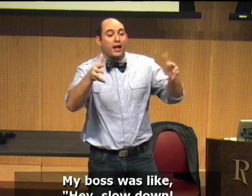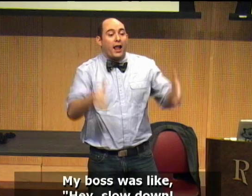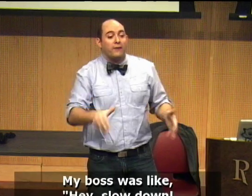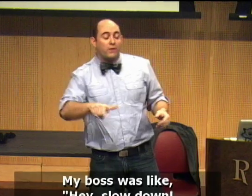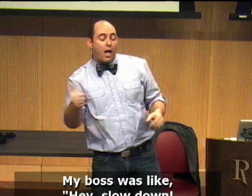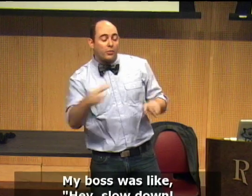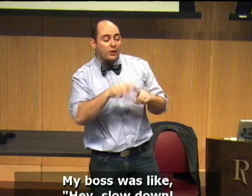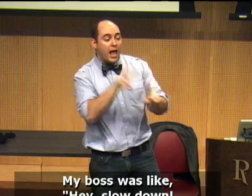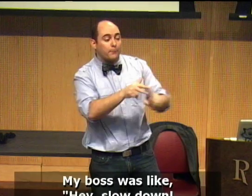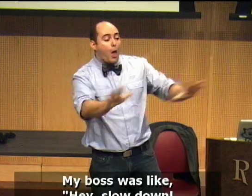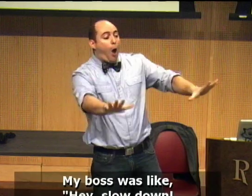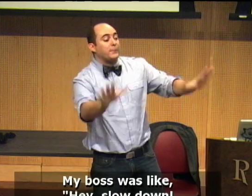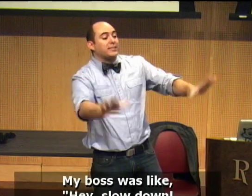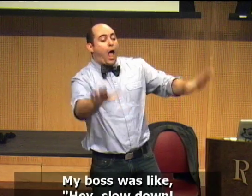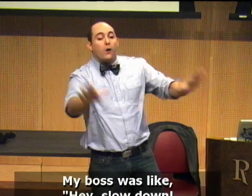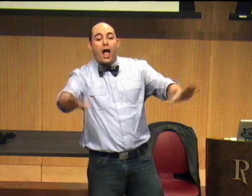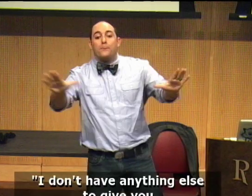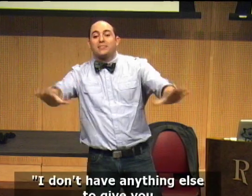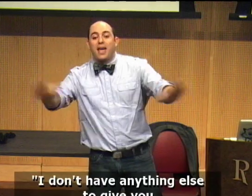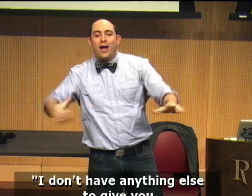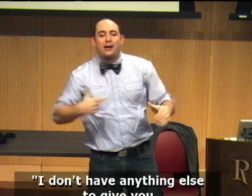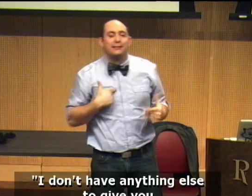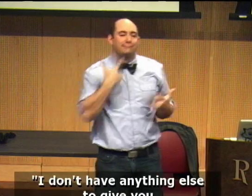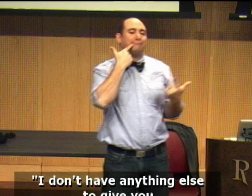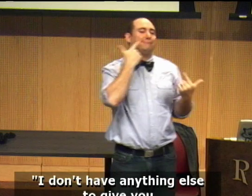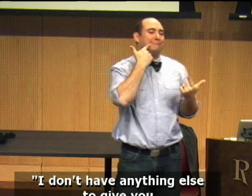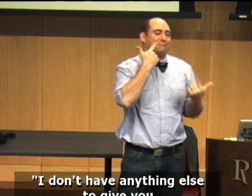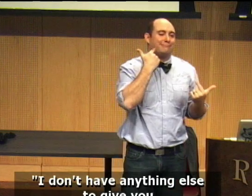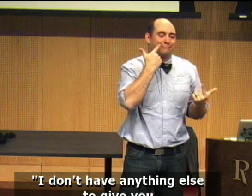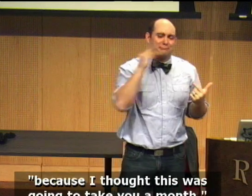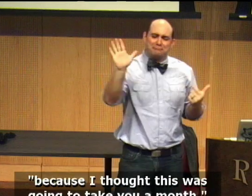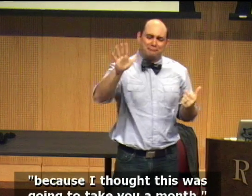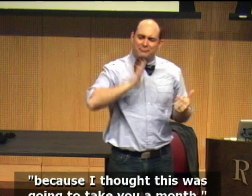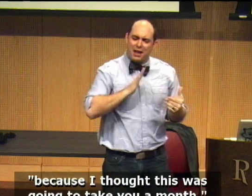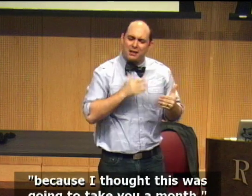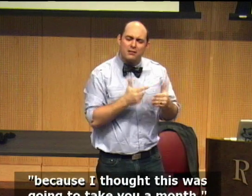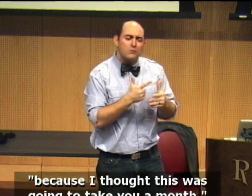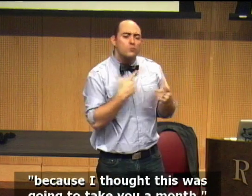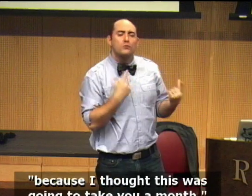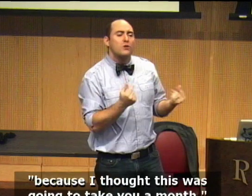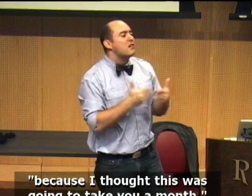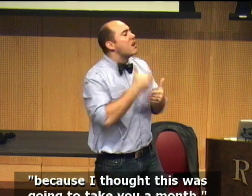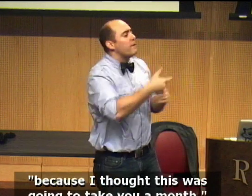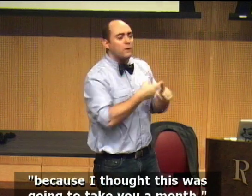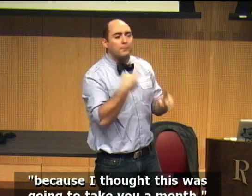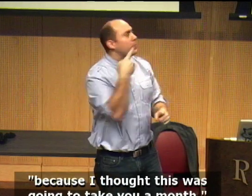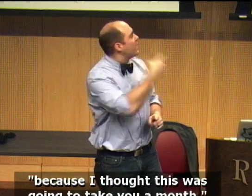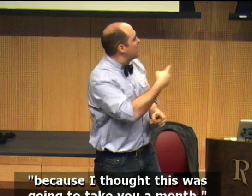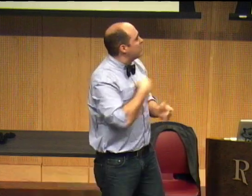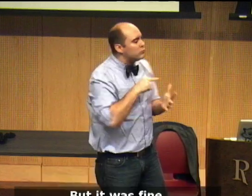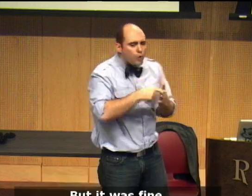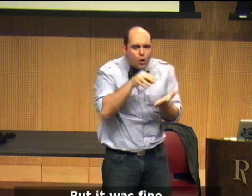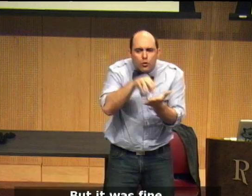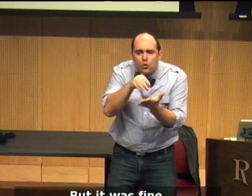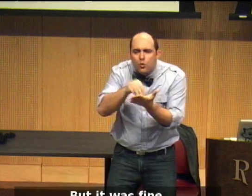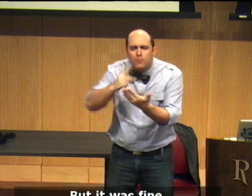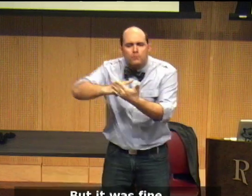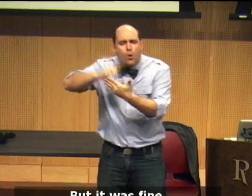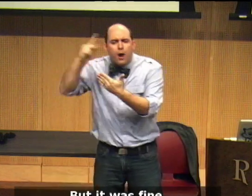My boss was like, "Hey, slow down. I don't have anything else to give you because I thought this was going to take you a month." But it